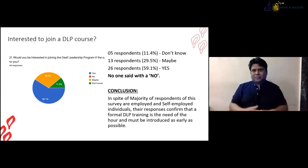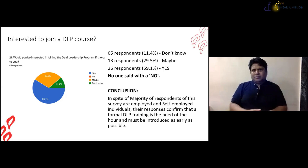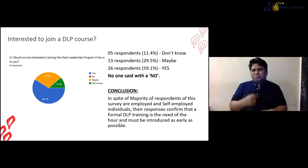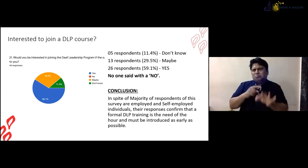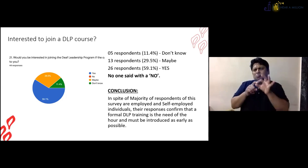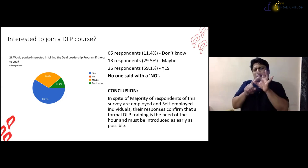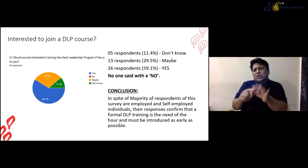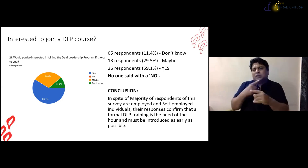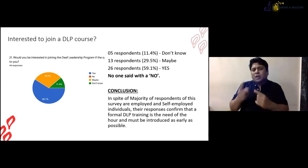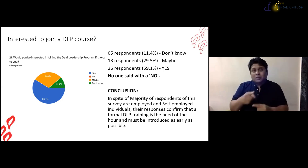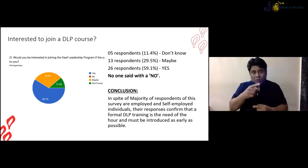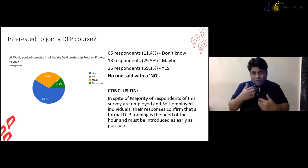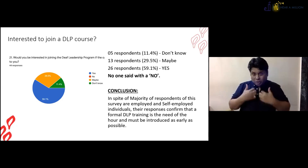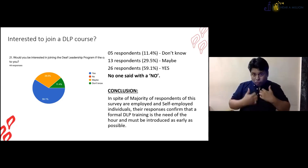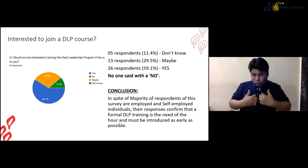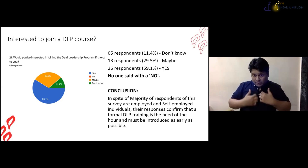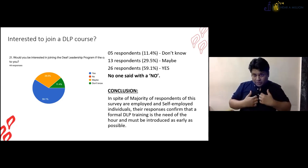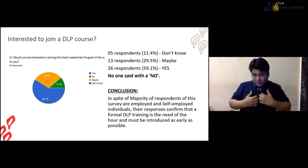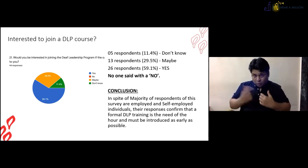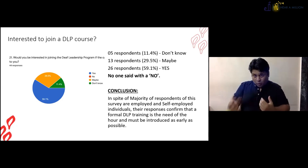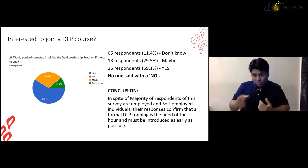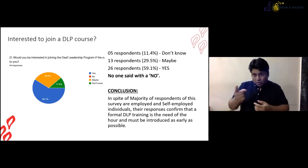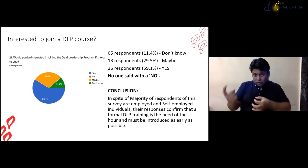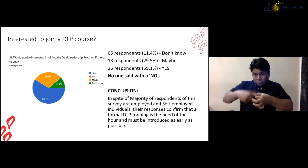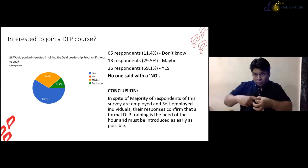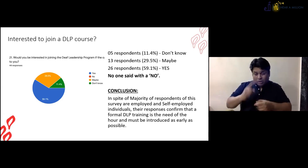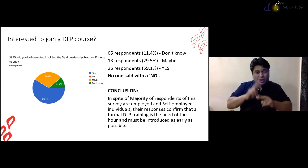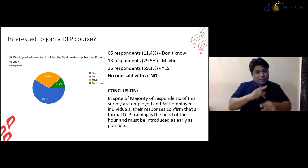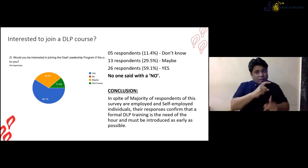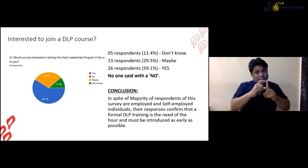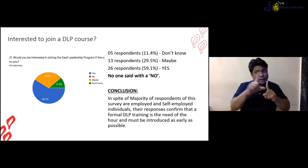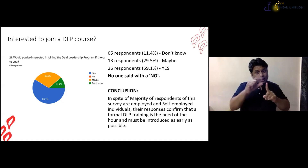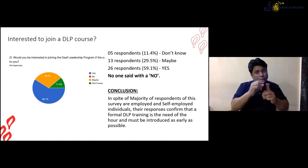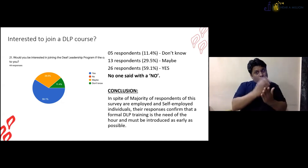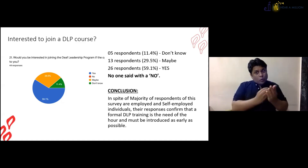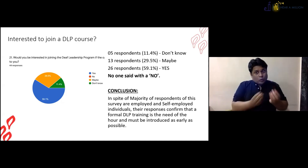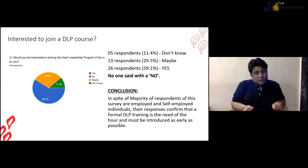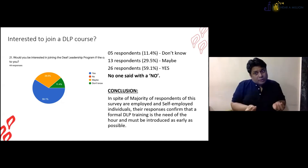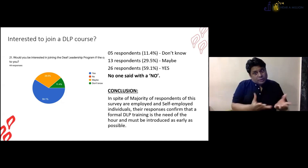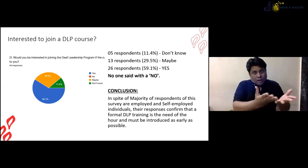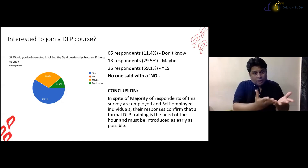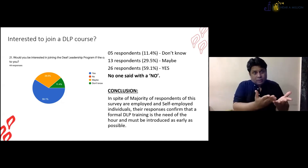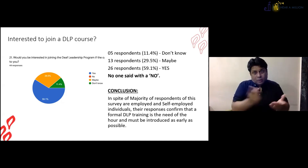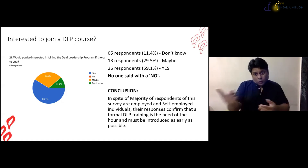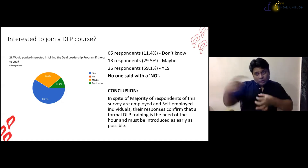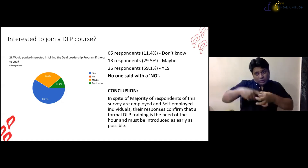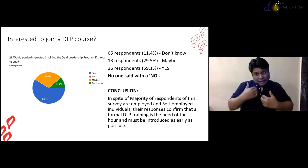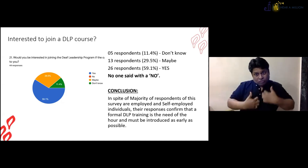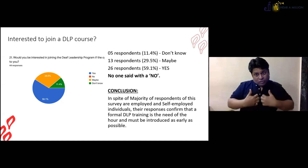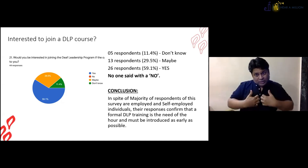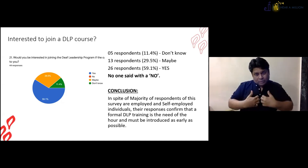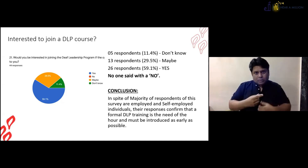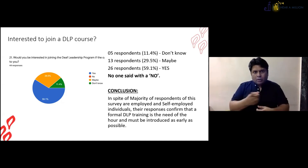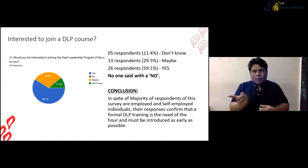Last slide. My question: are you interested in joining DLP course? Once the DLP